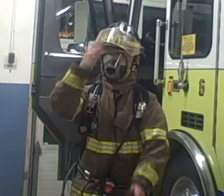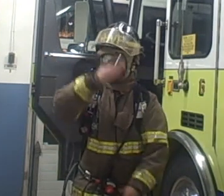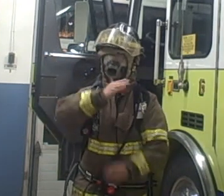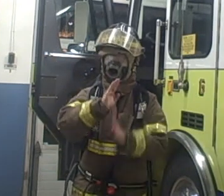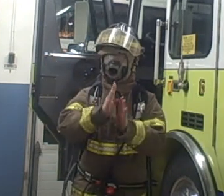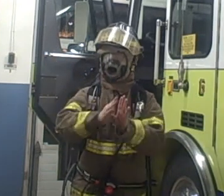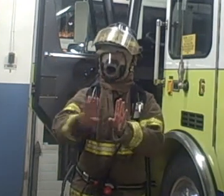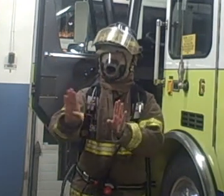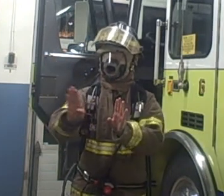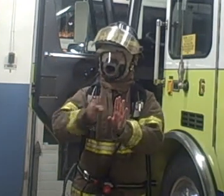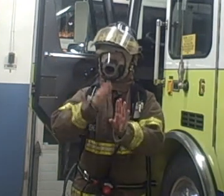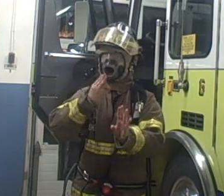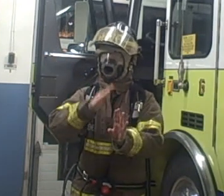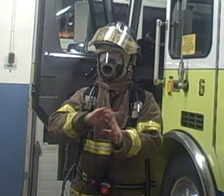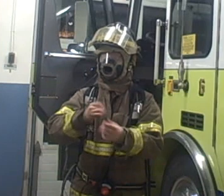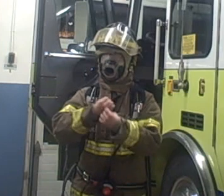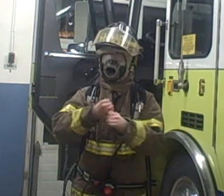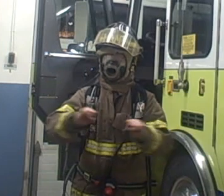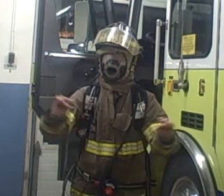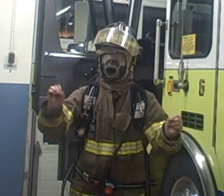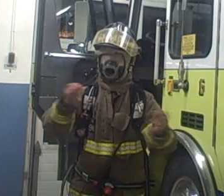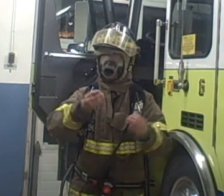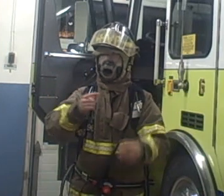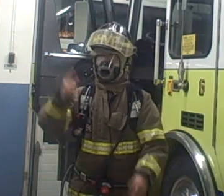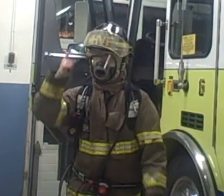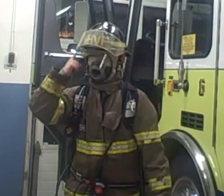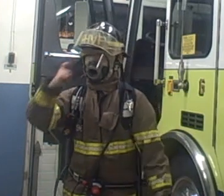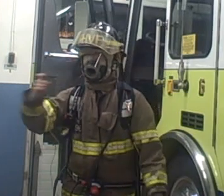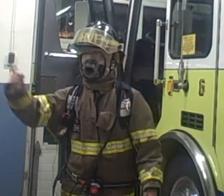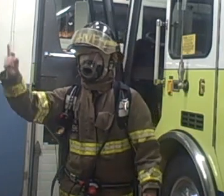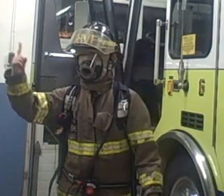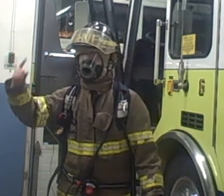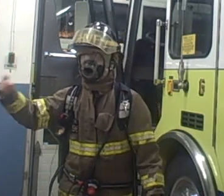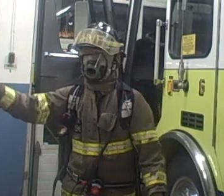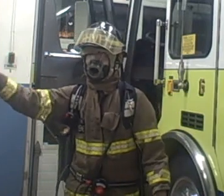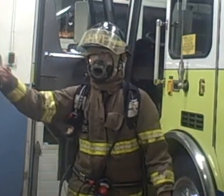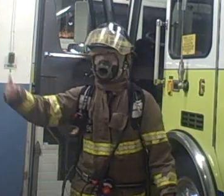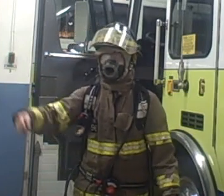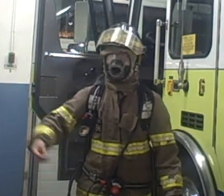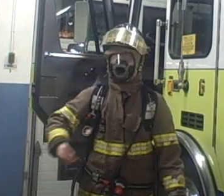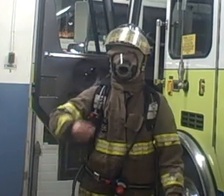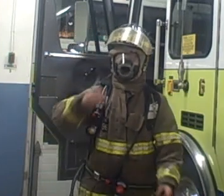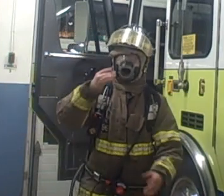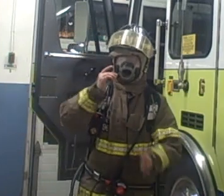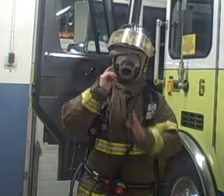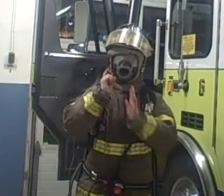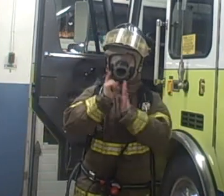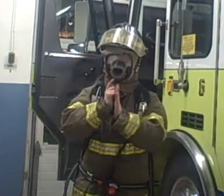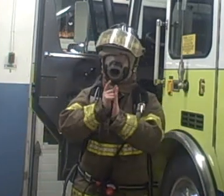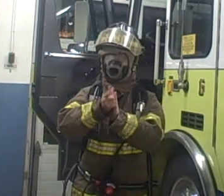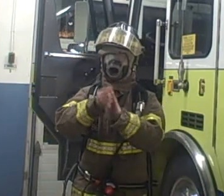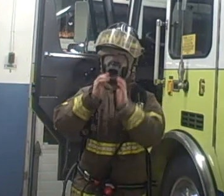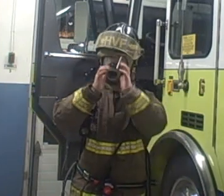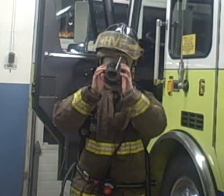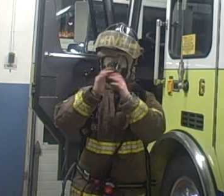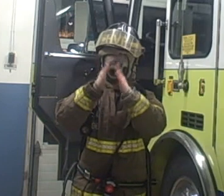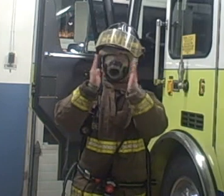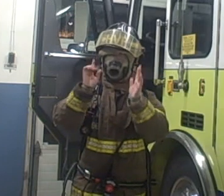right through the front door to save a few young dreams. A few